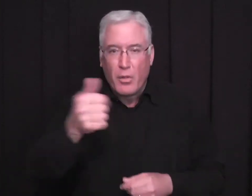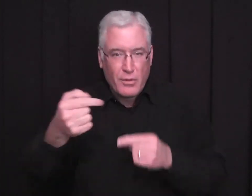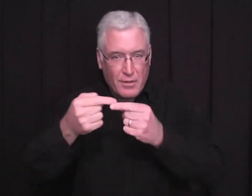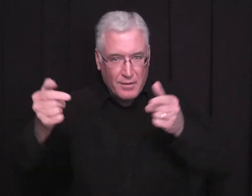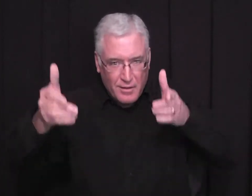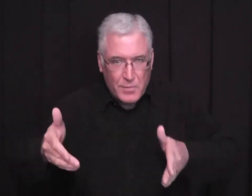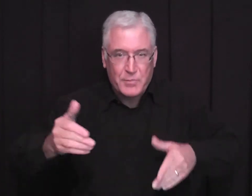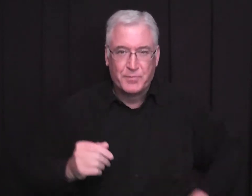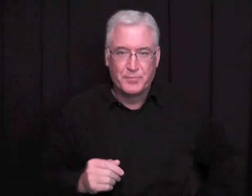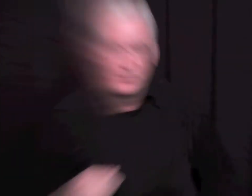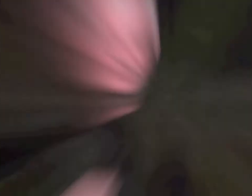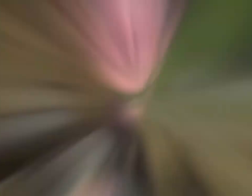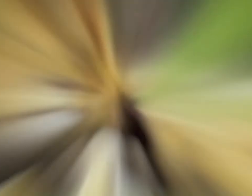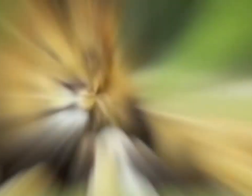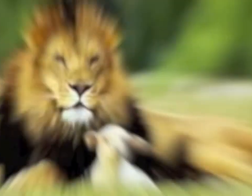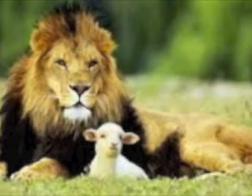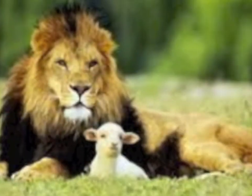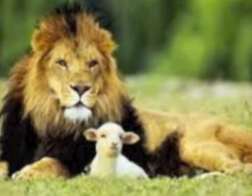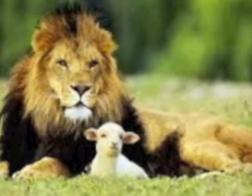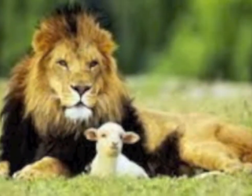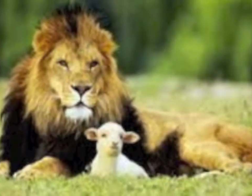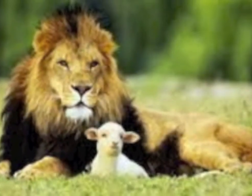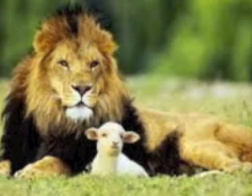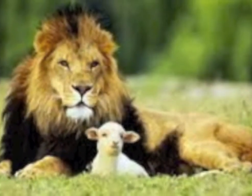the wild animals and other enemies.